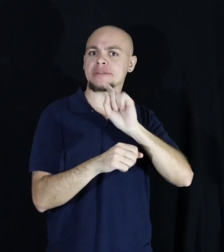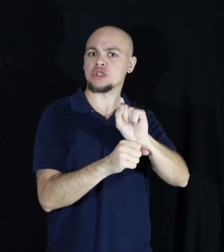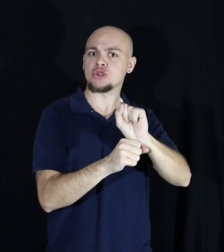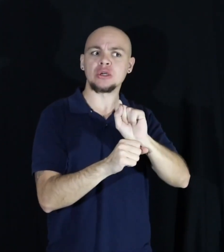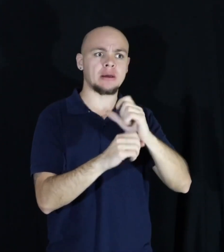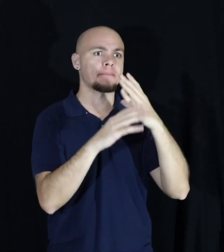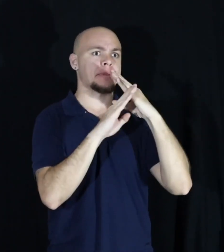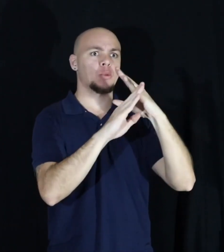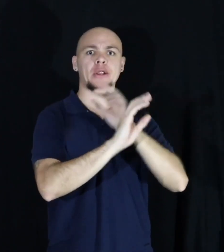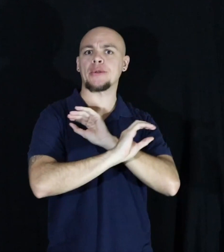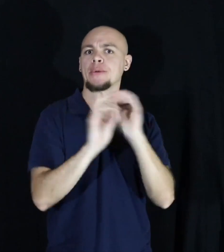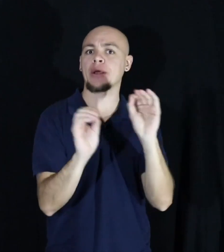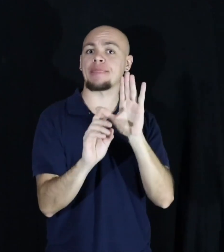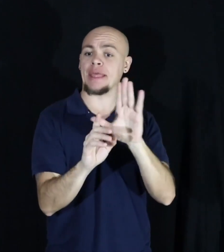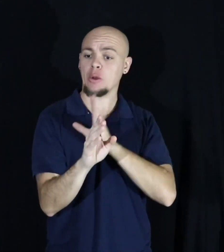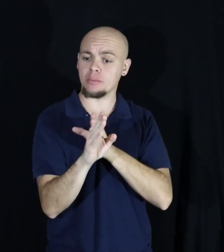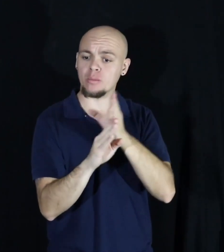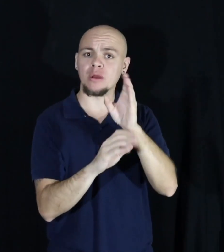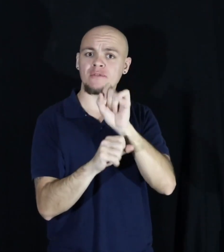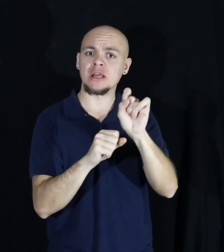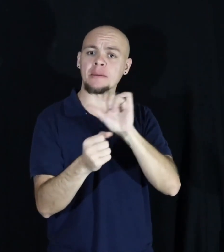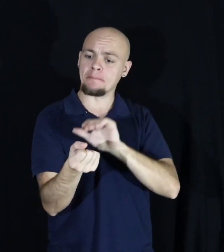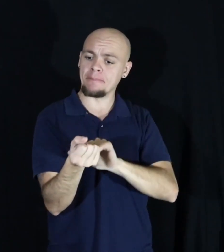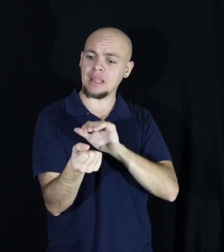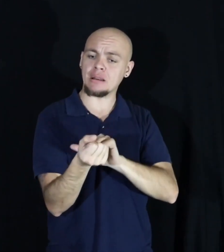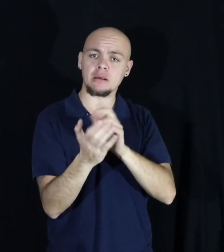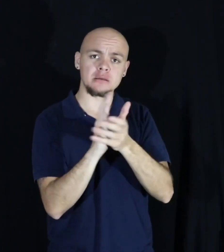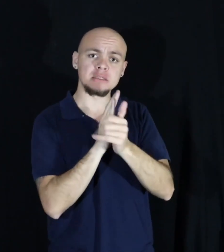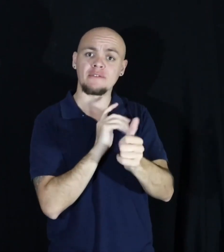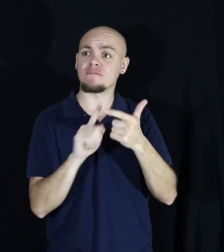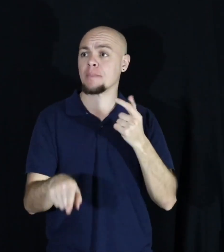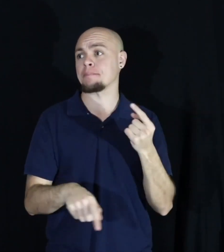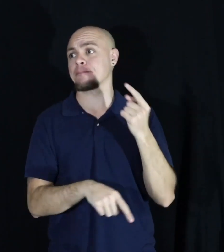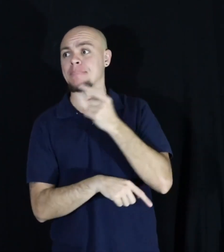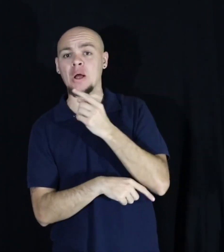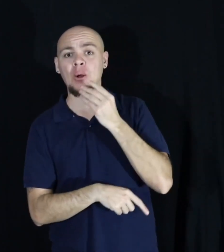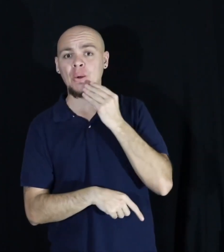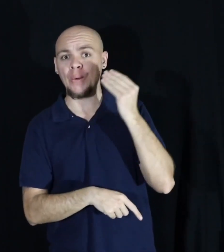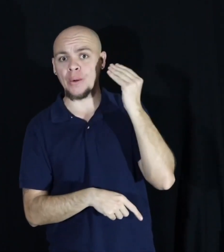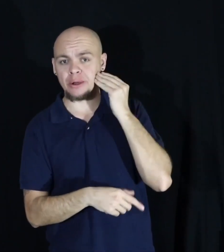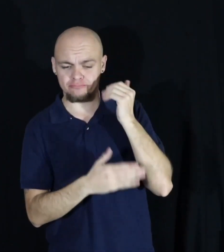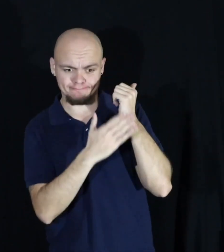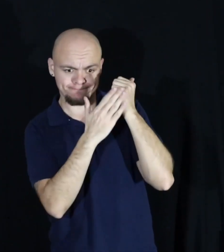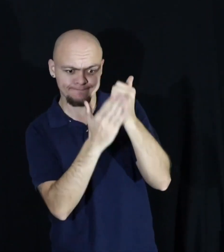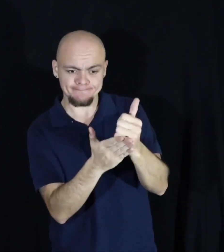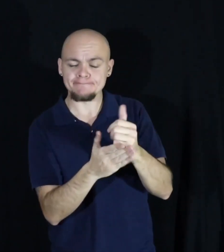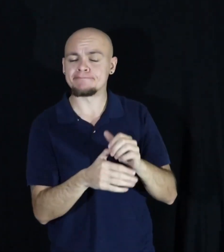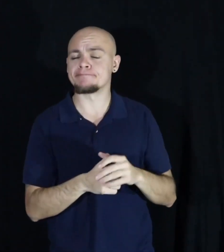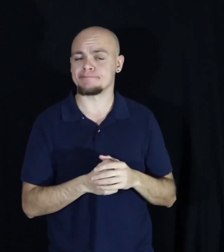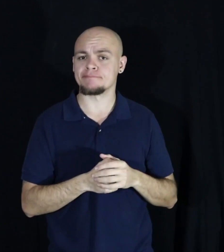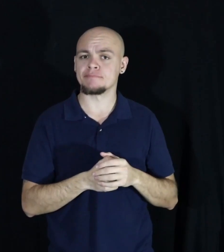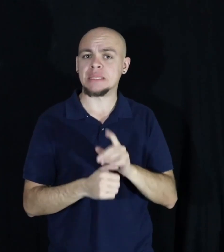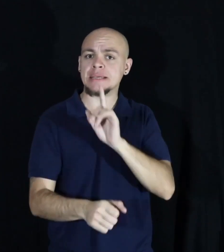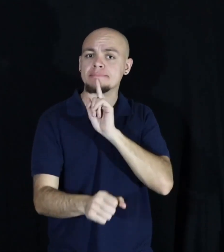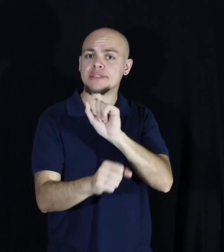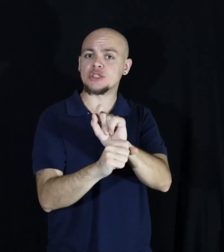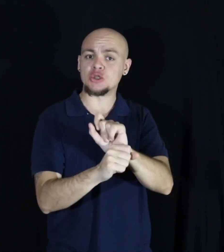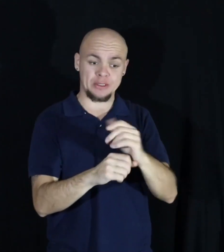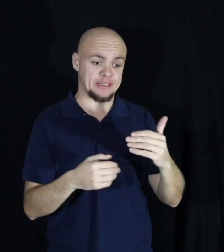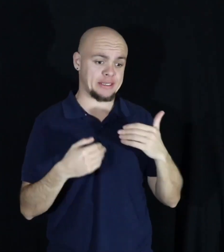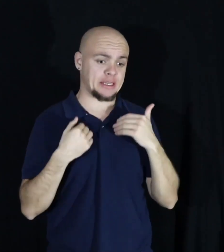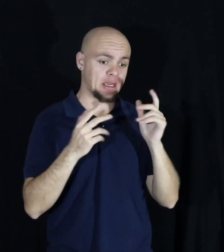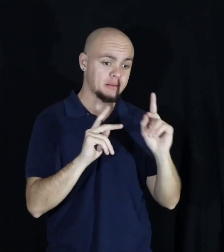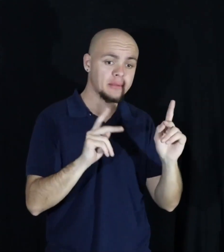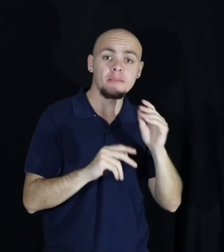their profession and medical skills from back home. Making sure that young people